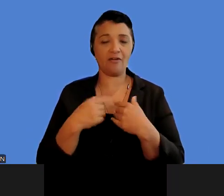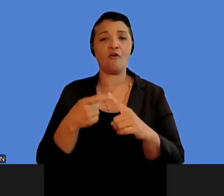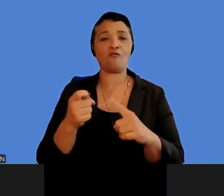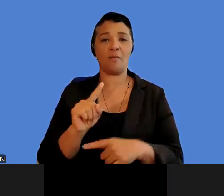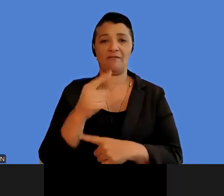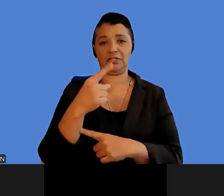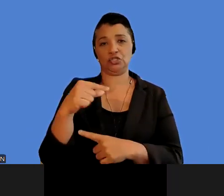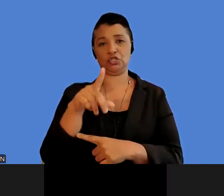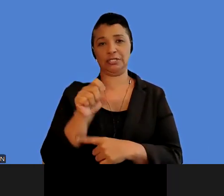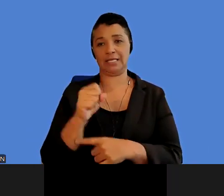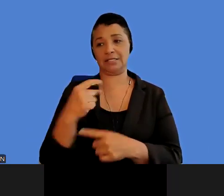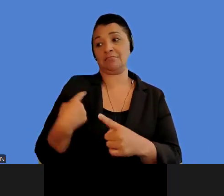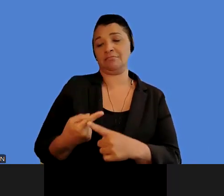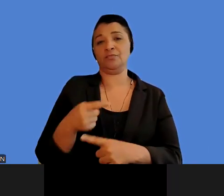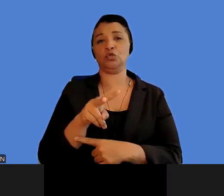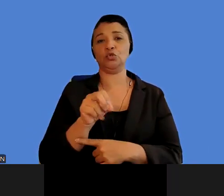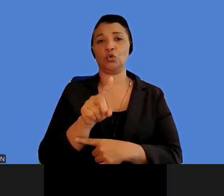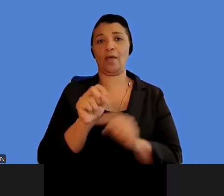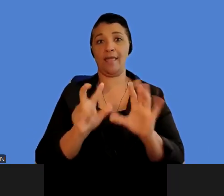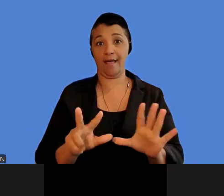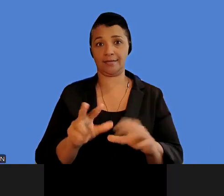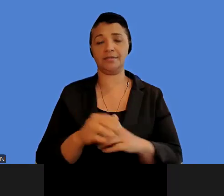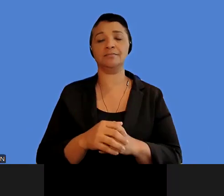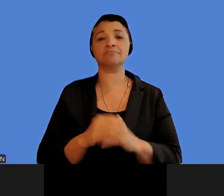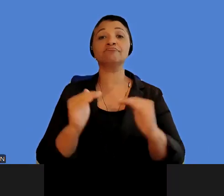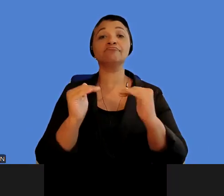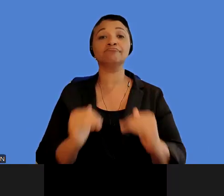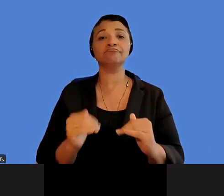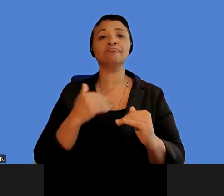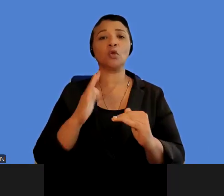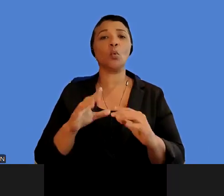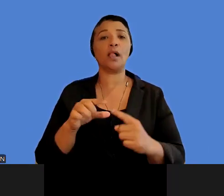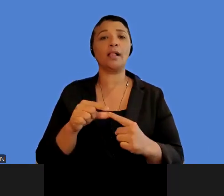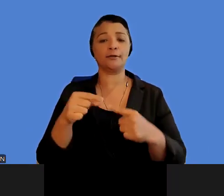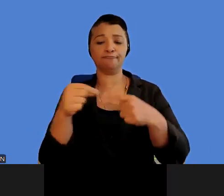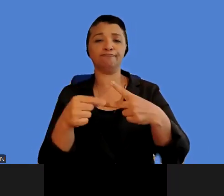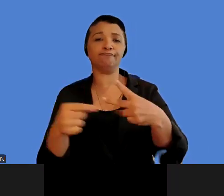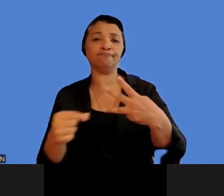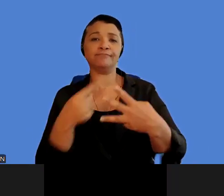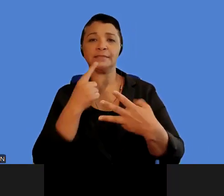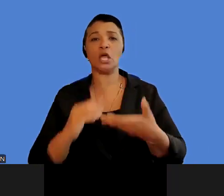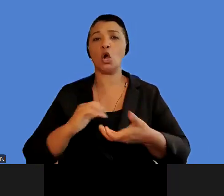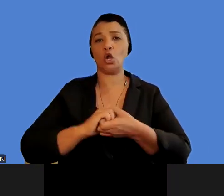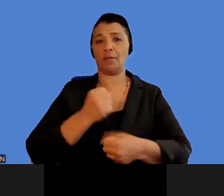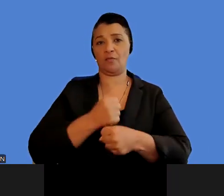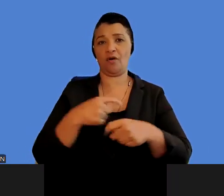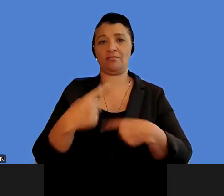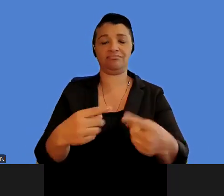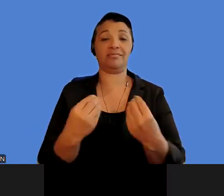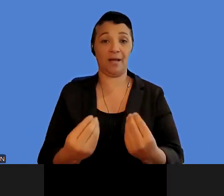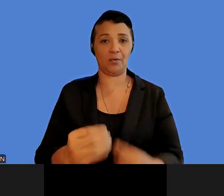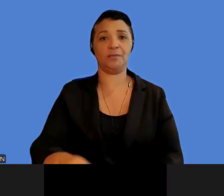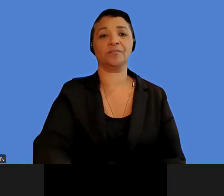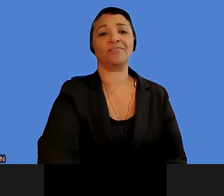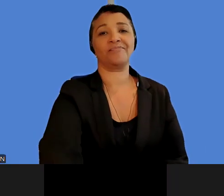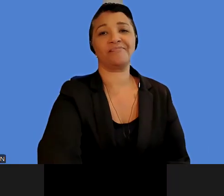GDS in 2018. And then I will just finish highlighting some points on collaborative working